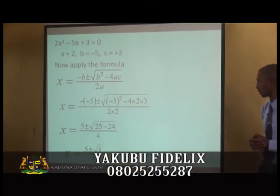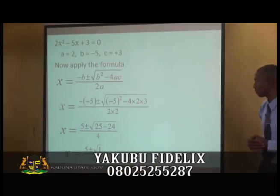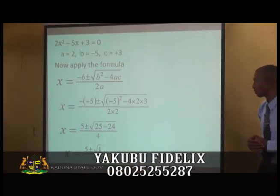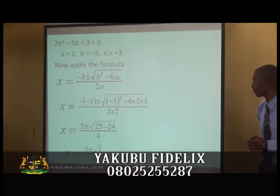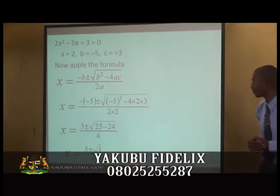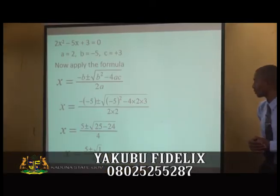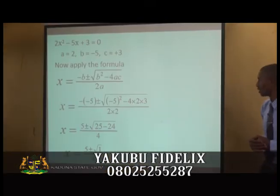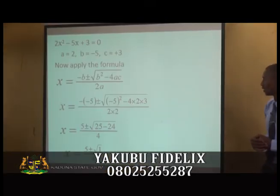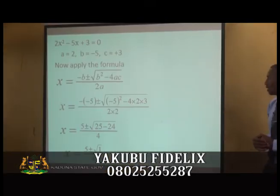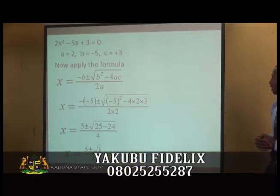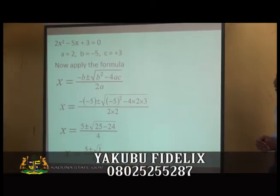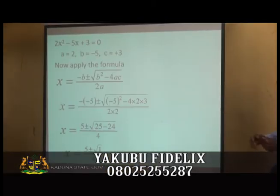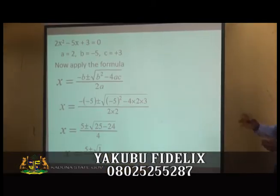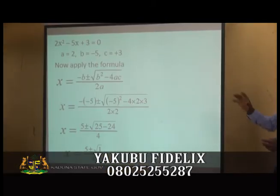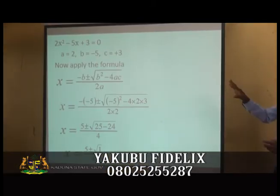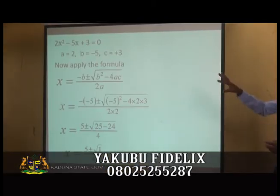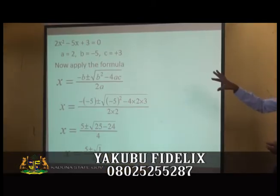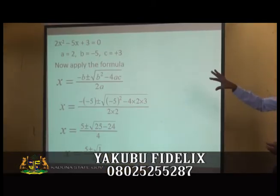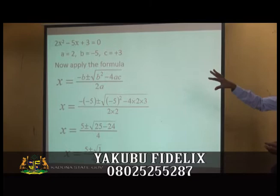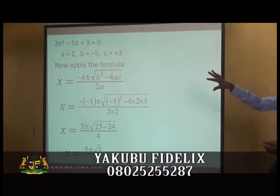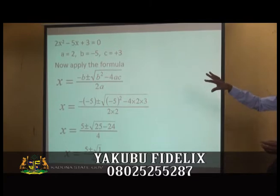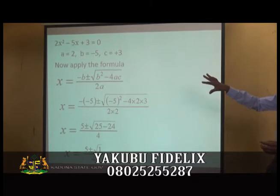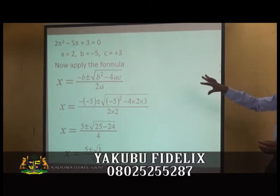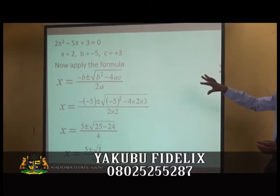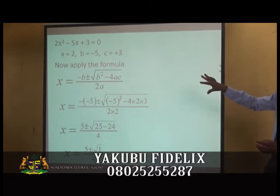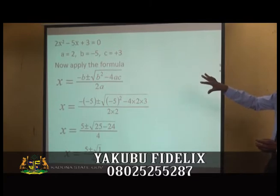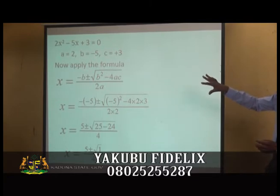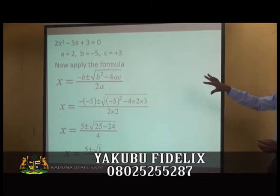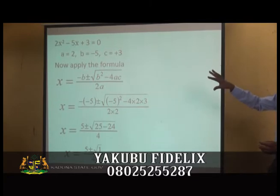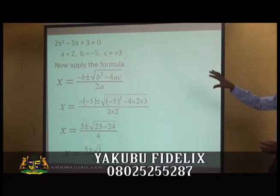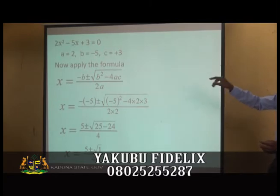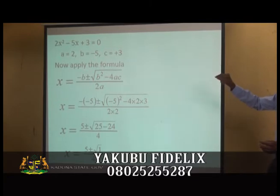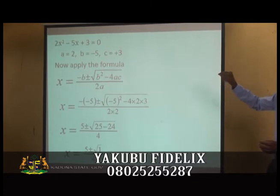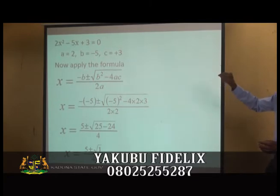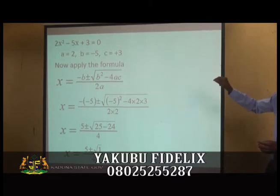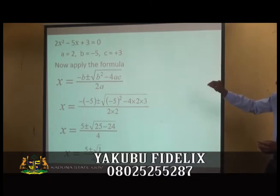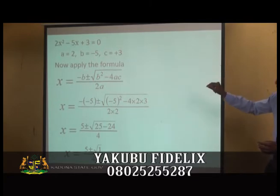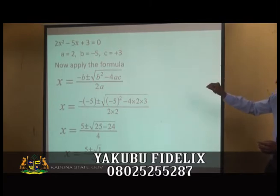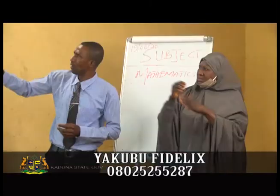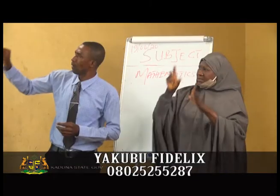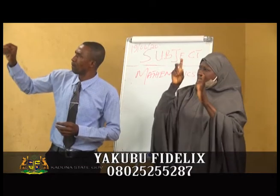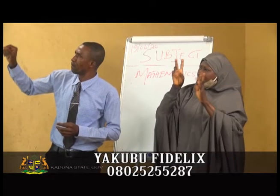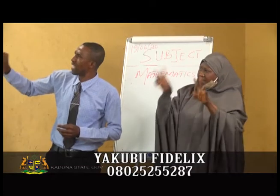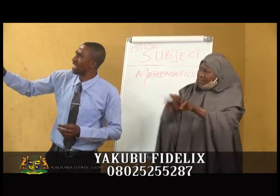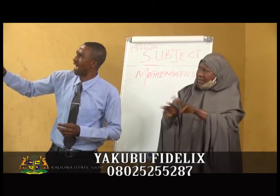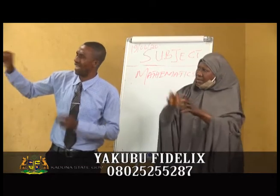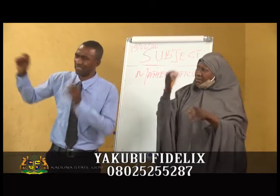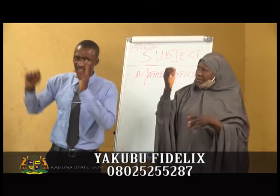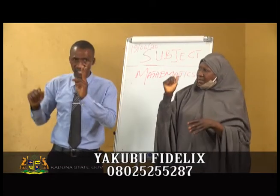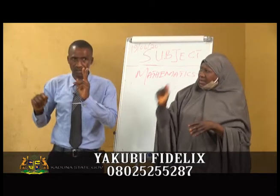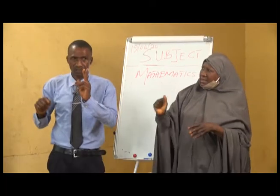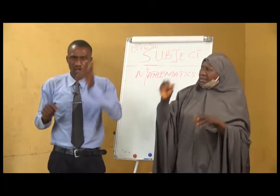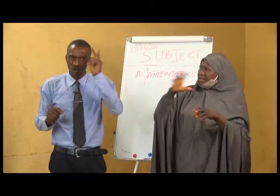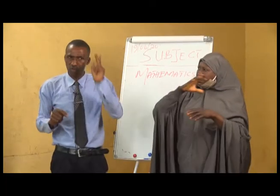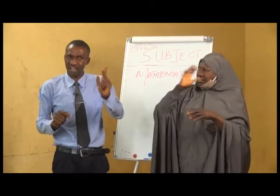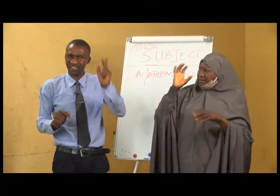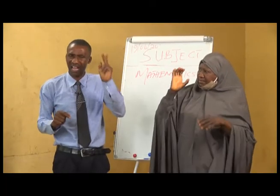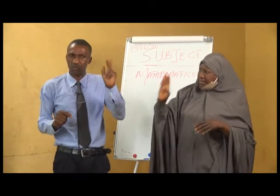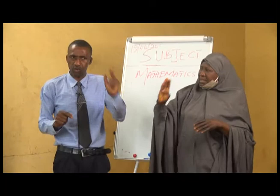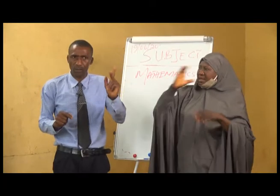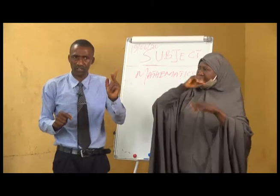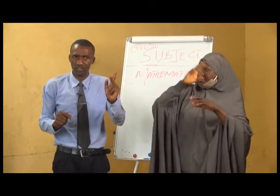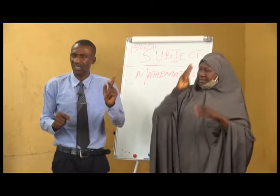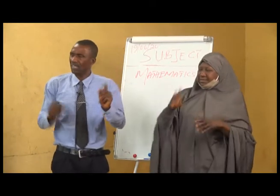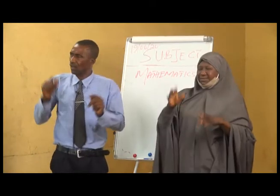Solution. We are going to write down the values of A, B, and C. First